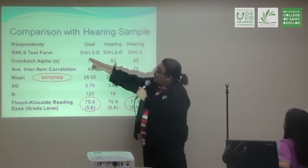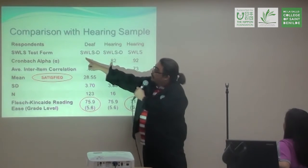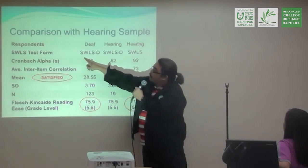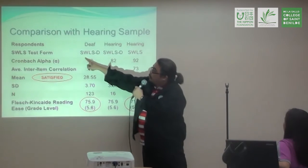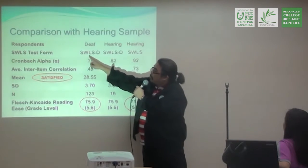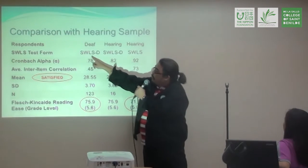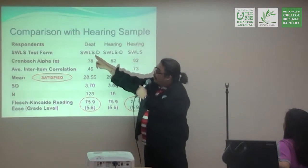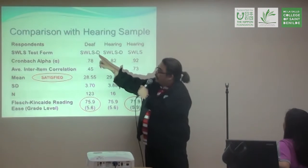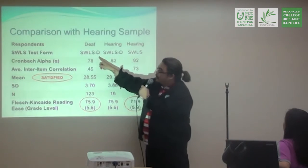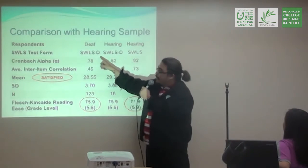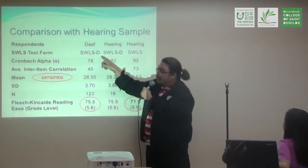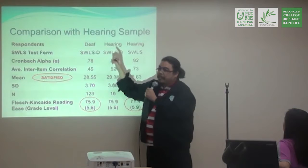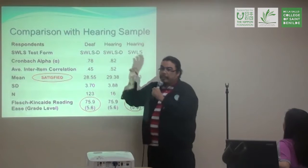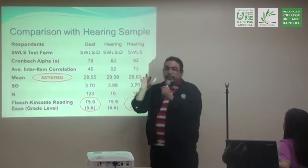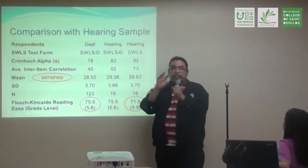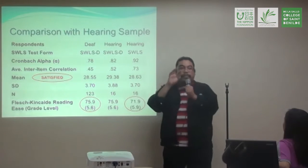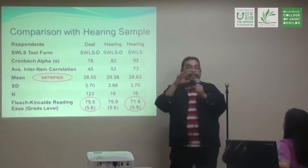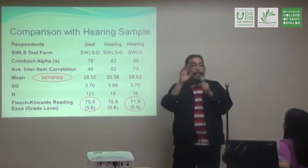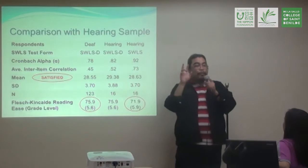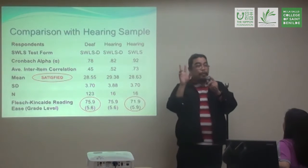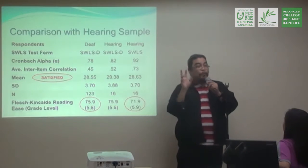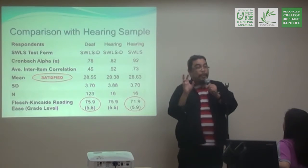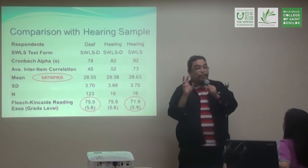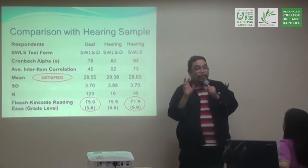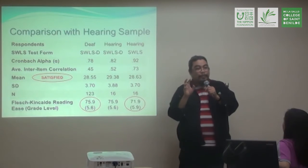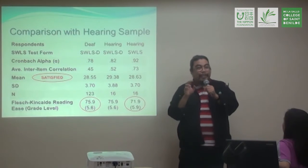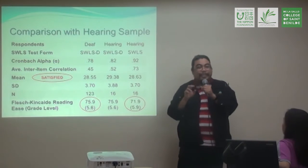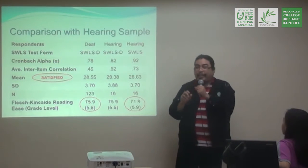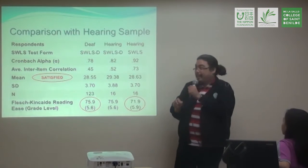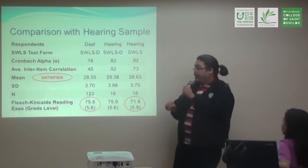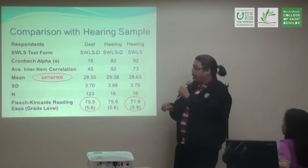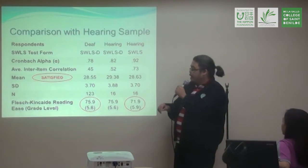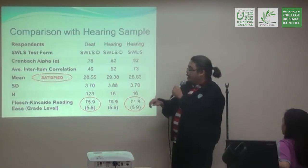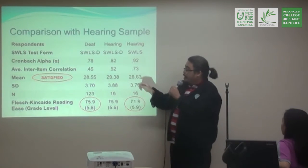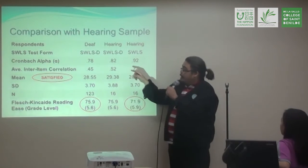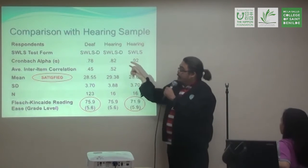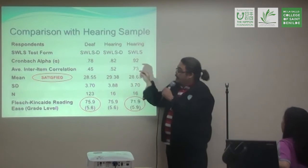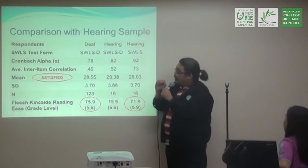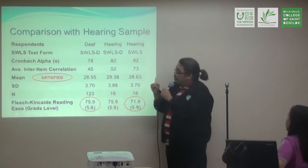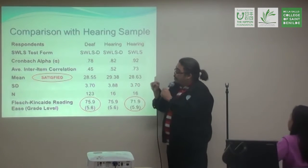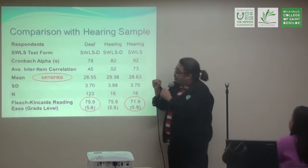When we say SWMST, this is the deaf version, basically.